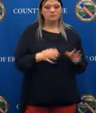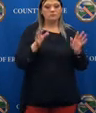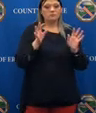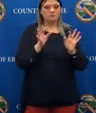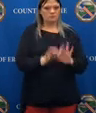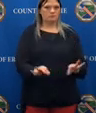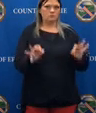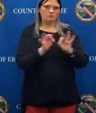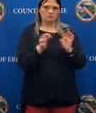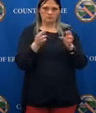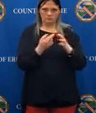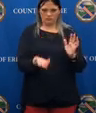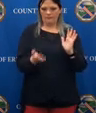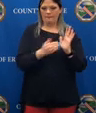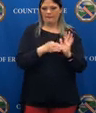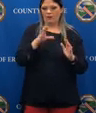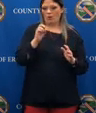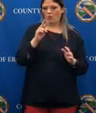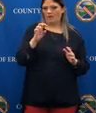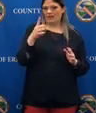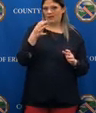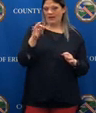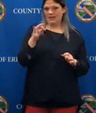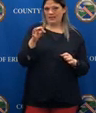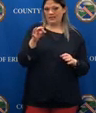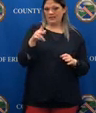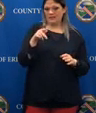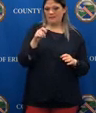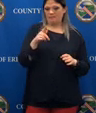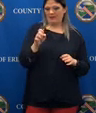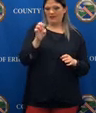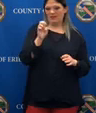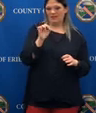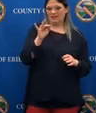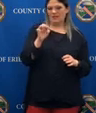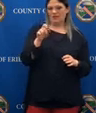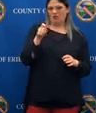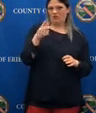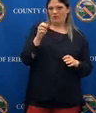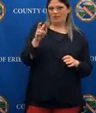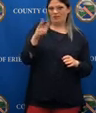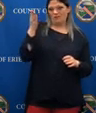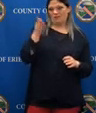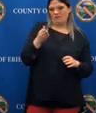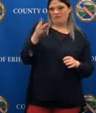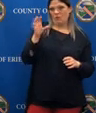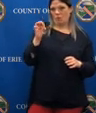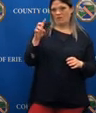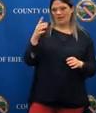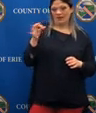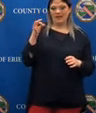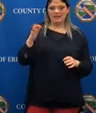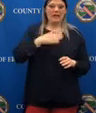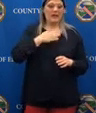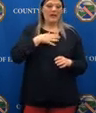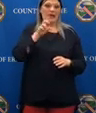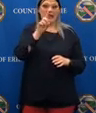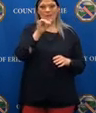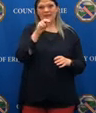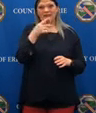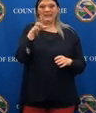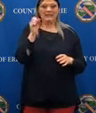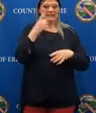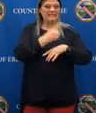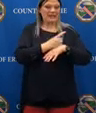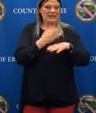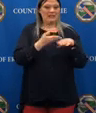again, on the COVID-19 page at erie.gov/COVID-19. And I want to wish everyone a happy Dingus Day.